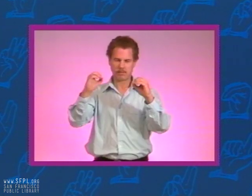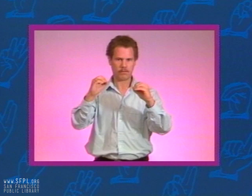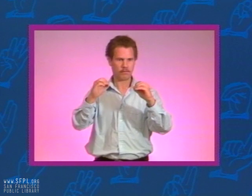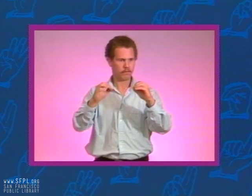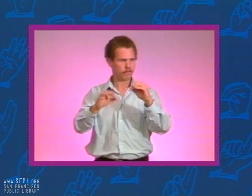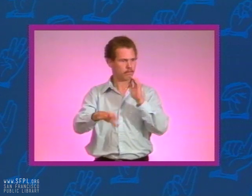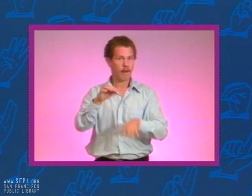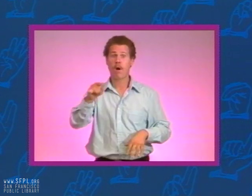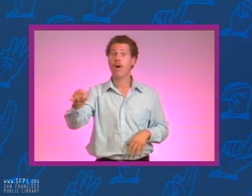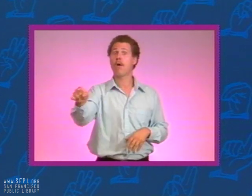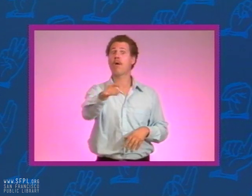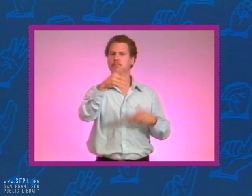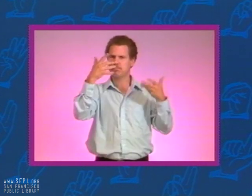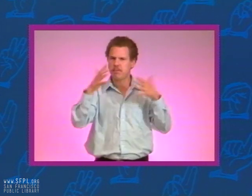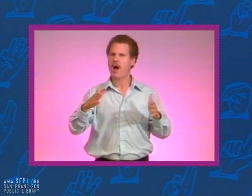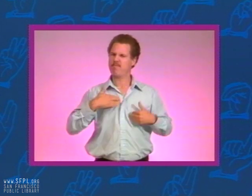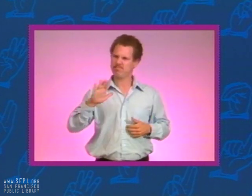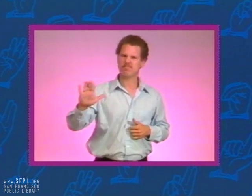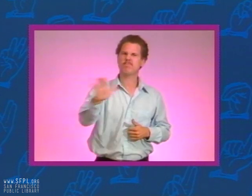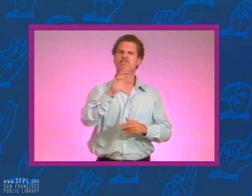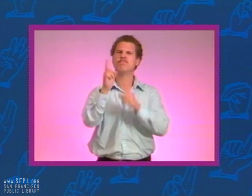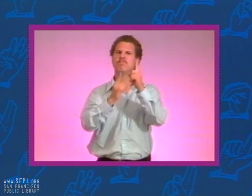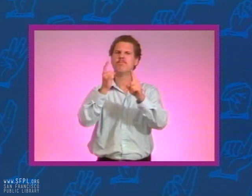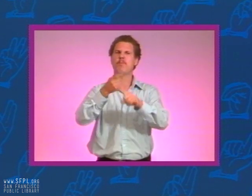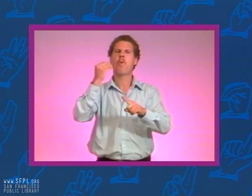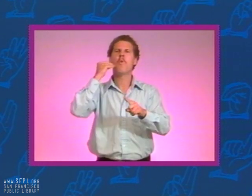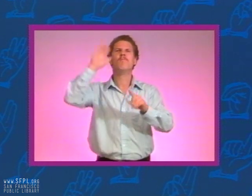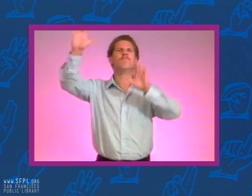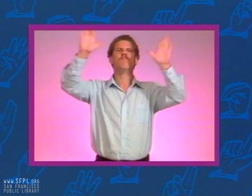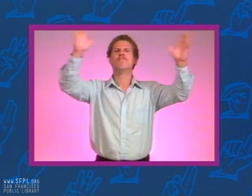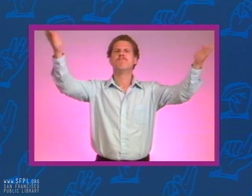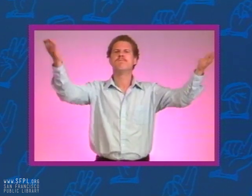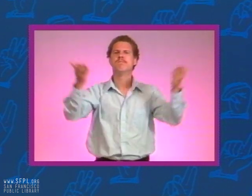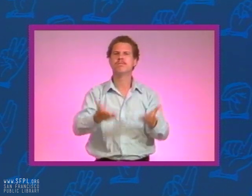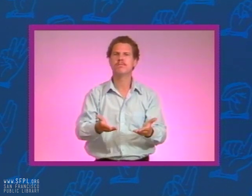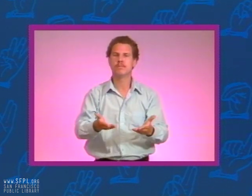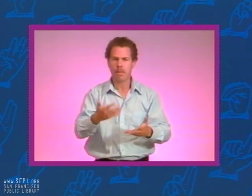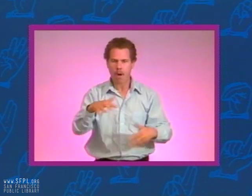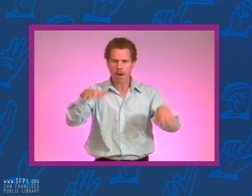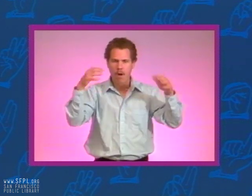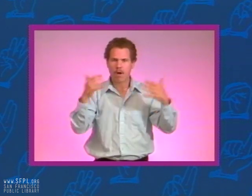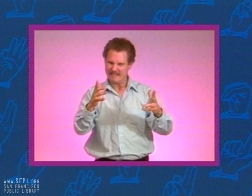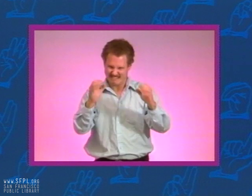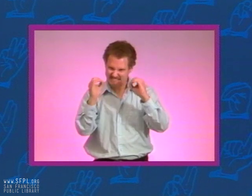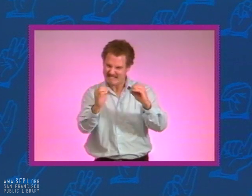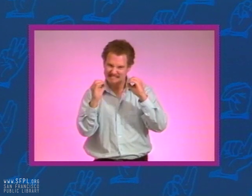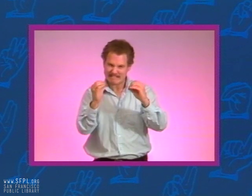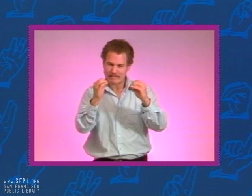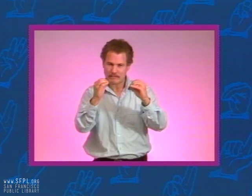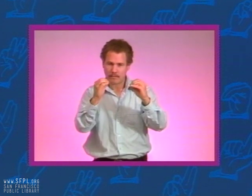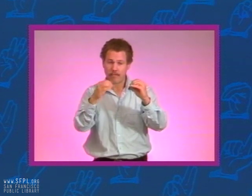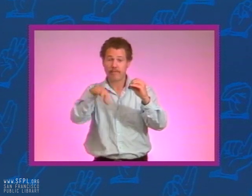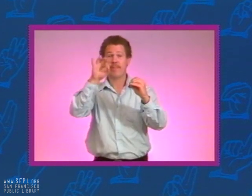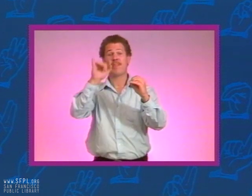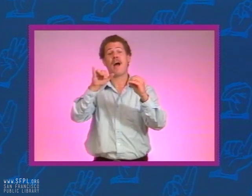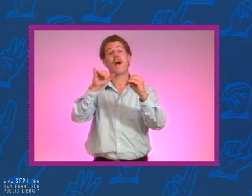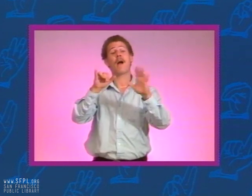surprise, they found the students already had their own signs. So the French signs and the students' own were used